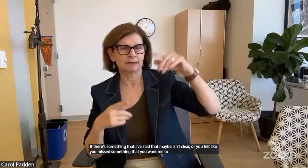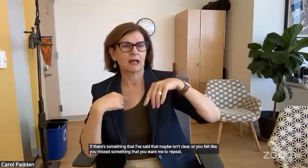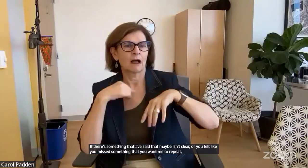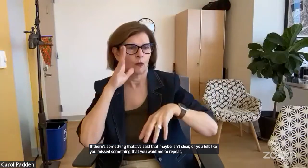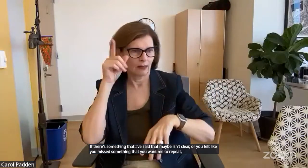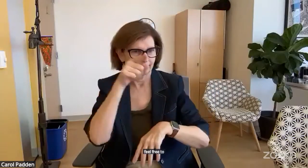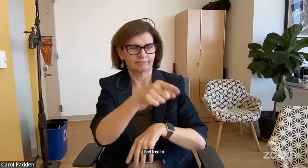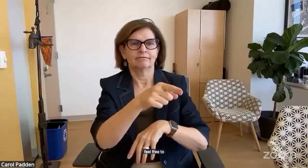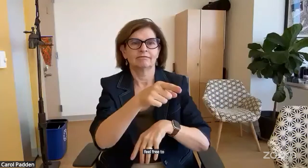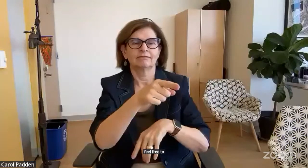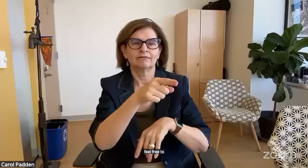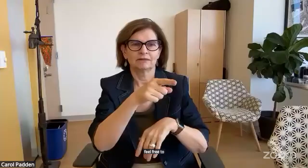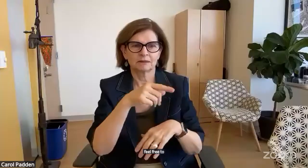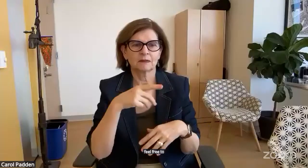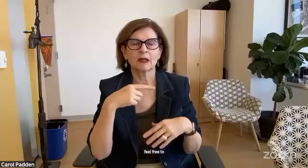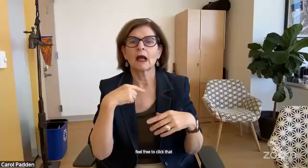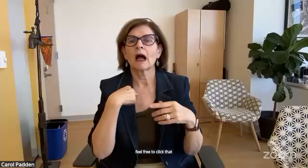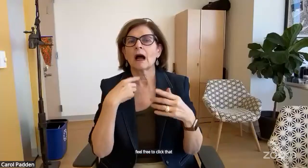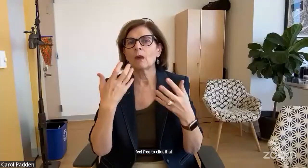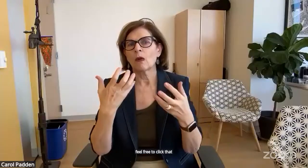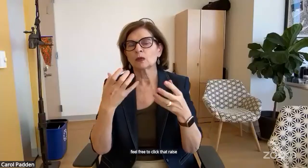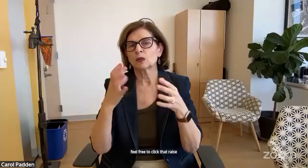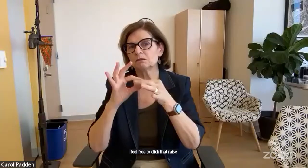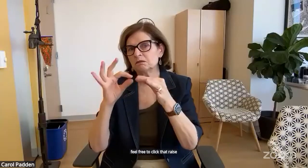free to click that raise hand icon